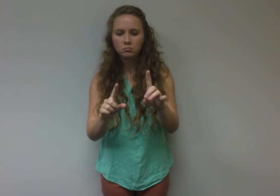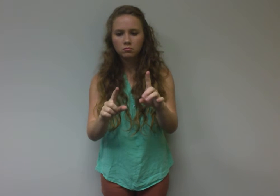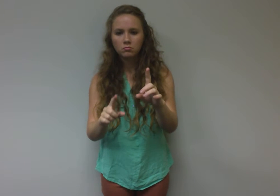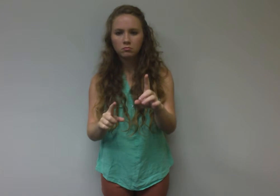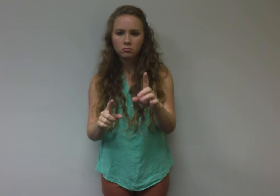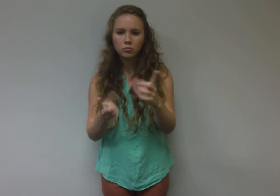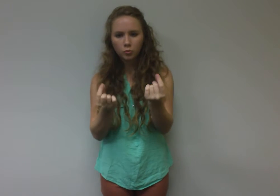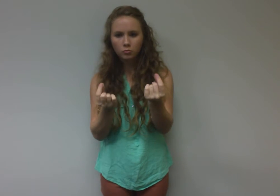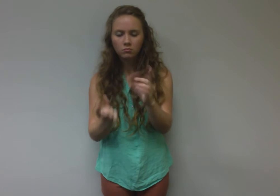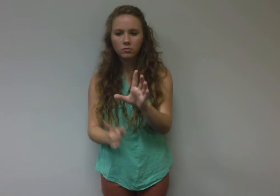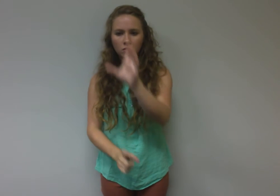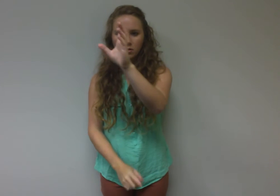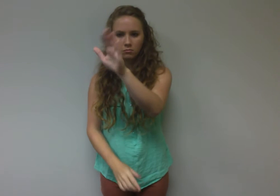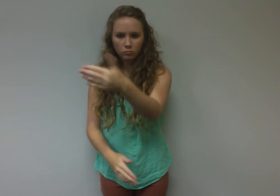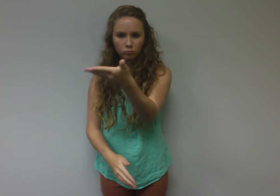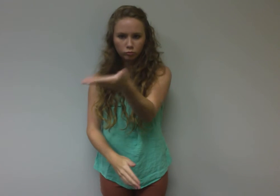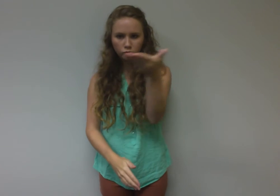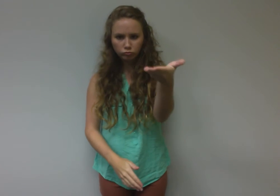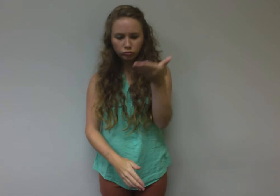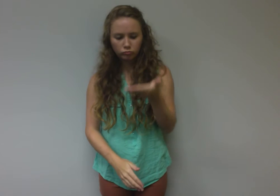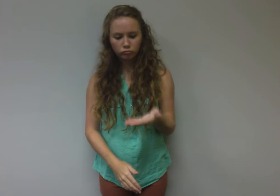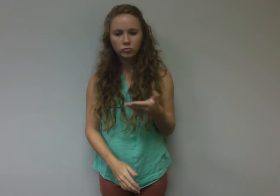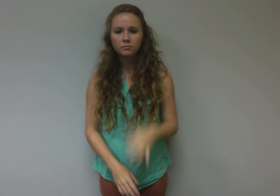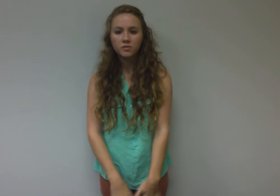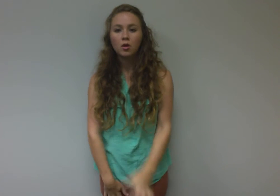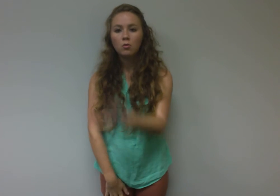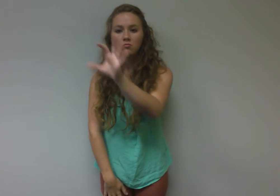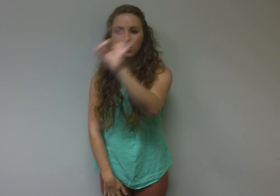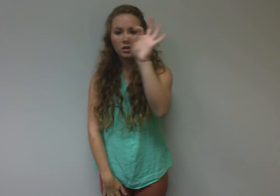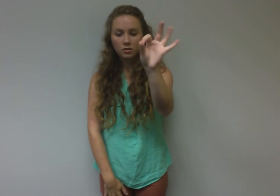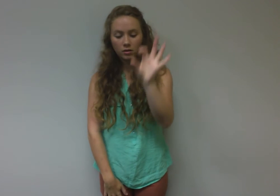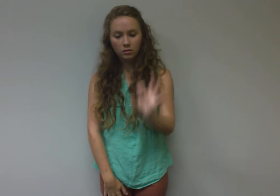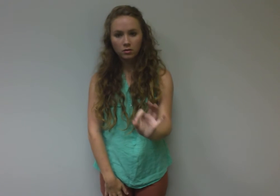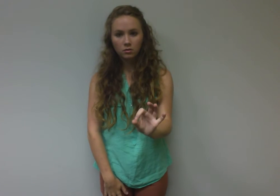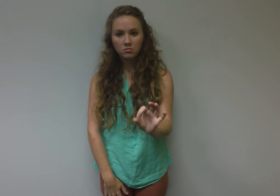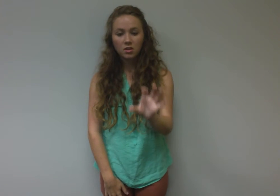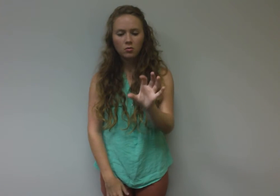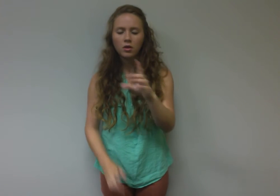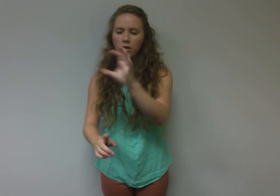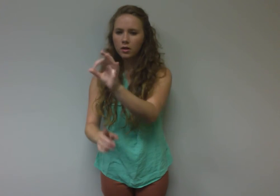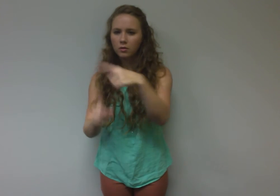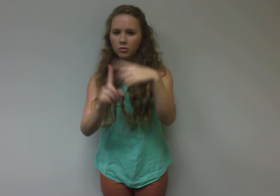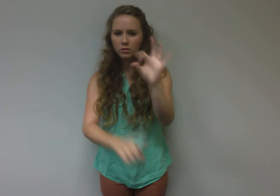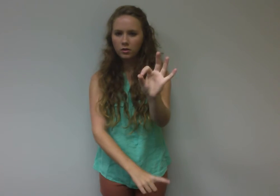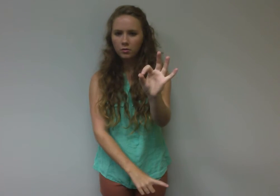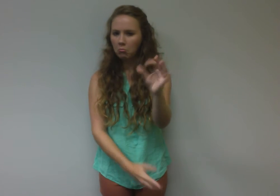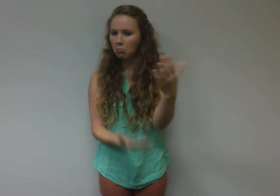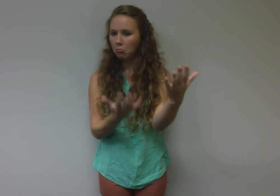18. So 9 plus 9, and you put the 8 down here, and you carry the 1. And now you just say 1 plus 9.